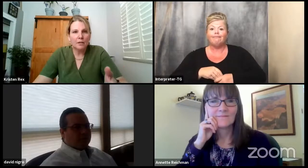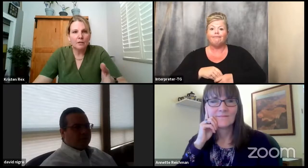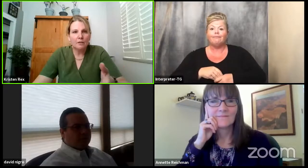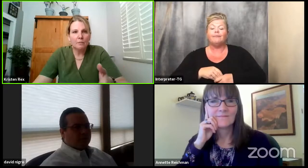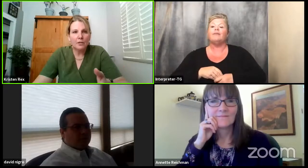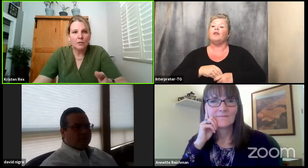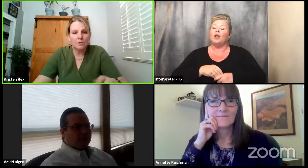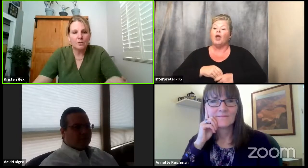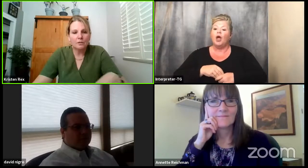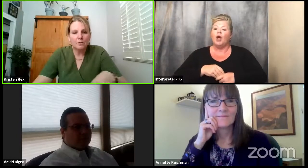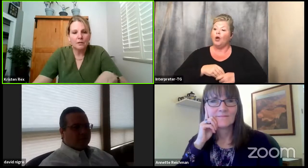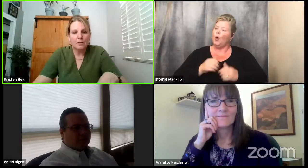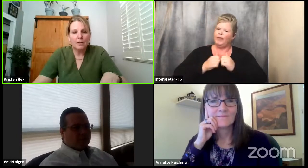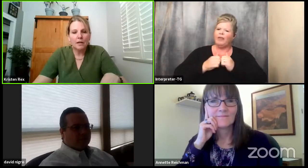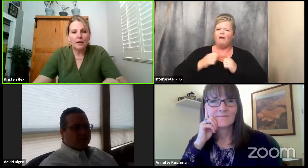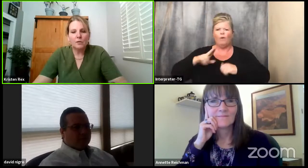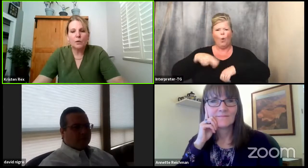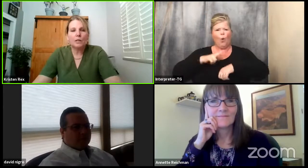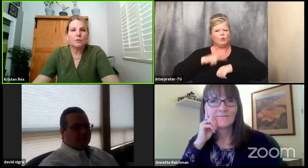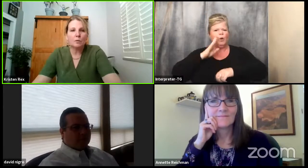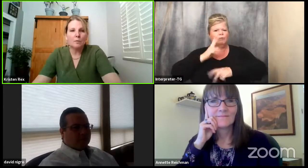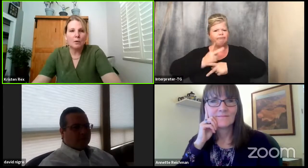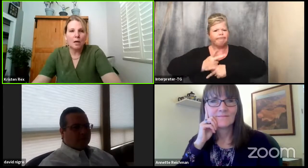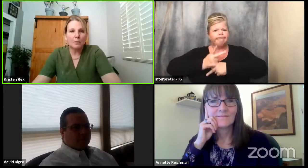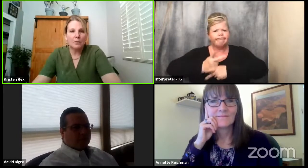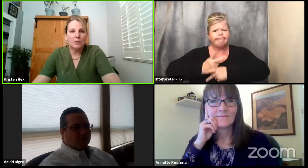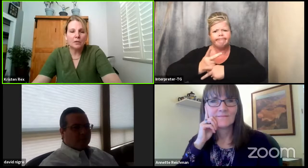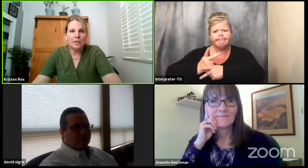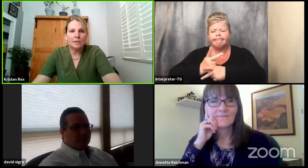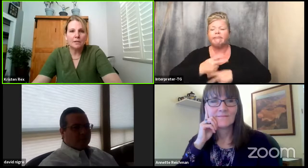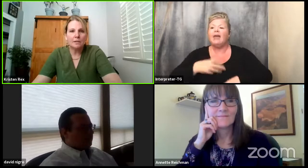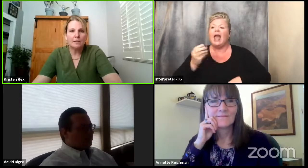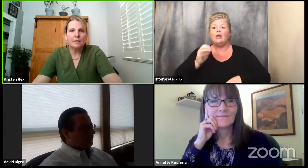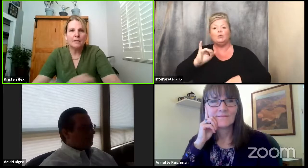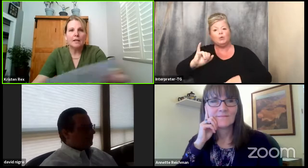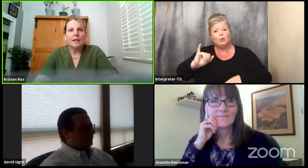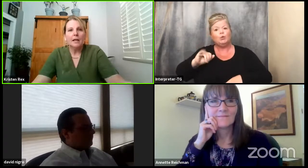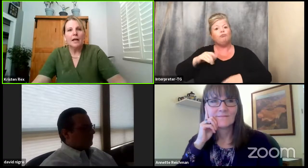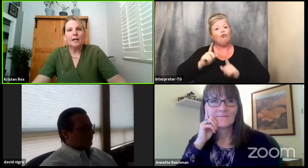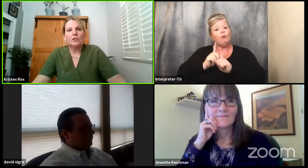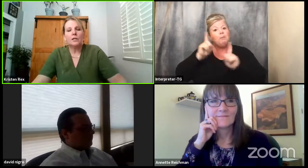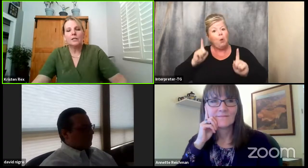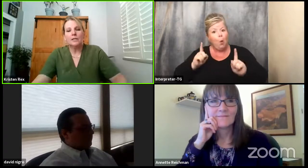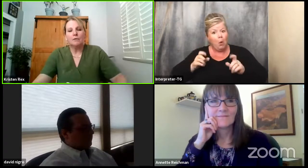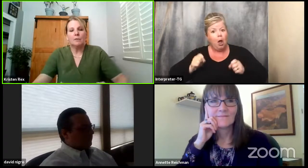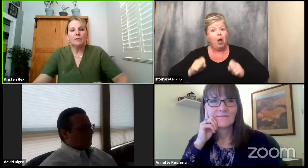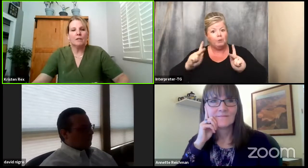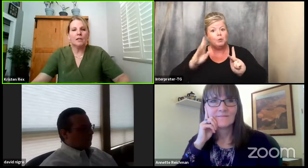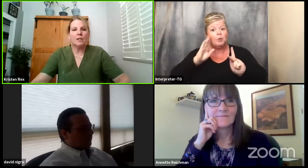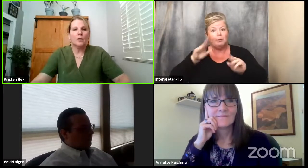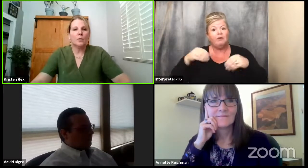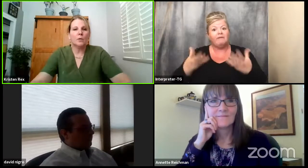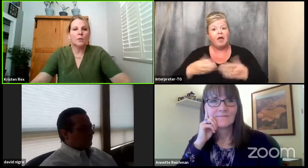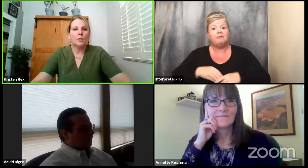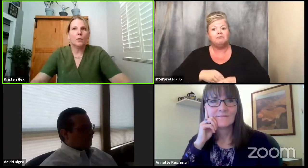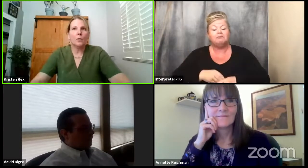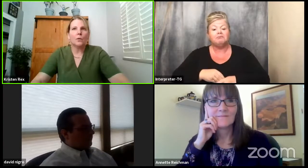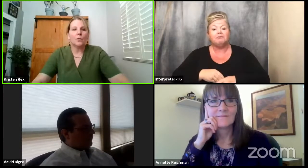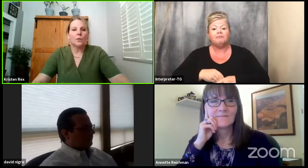with preventative measures, as well as remote opportunities. As you can see from our